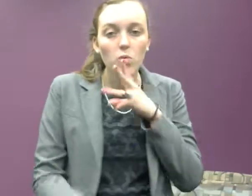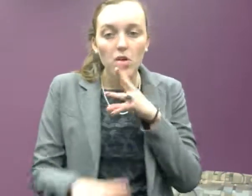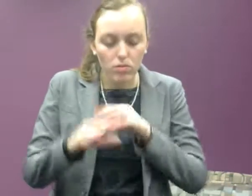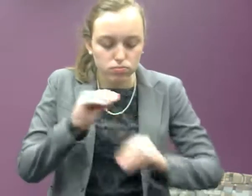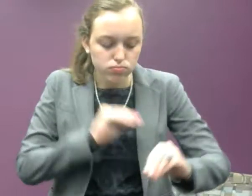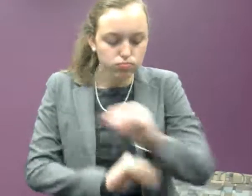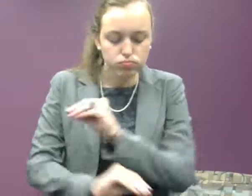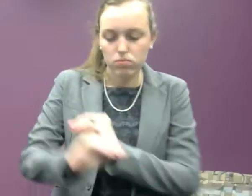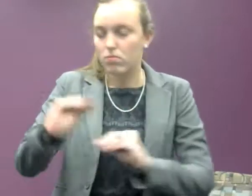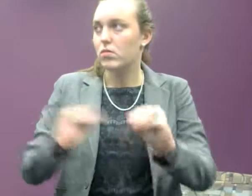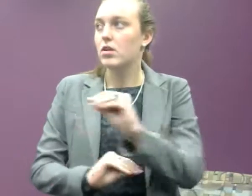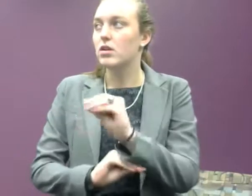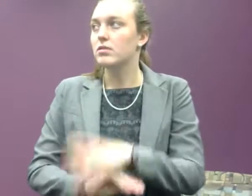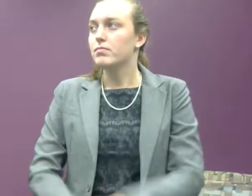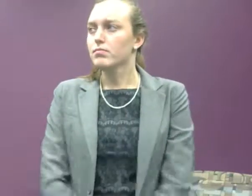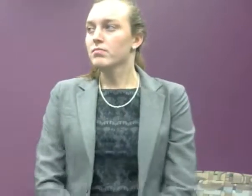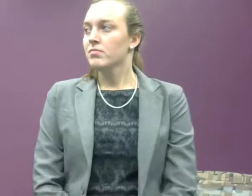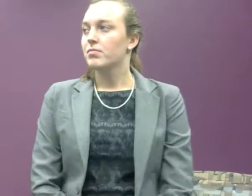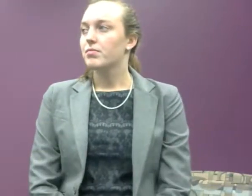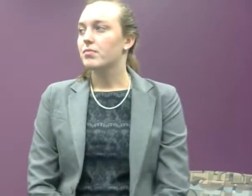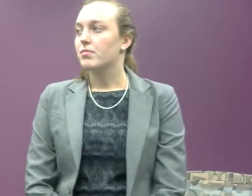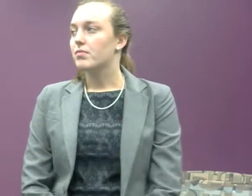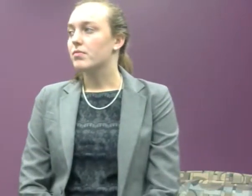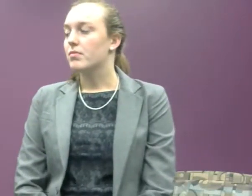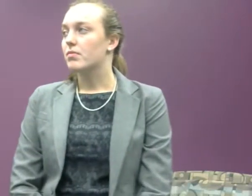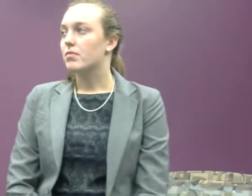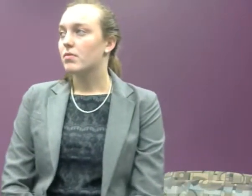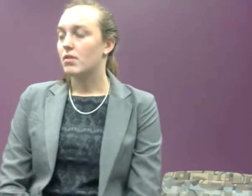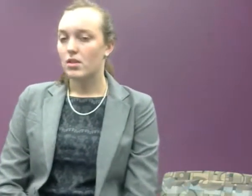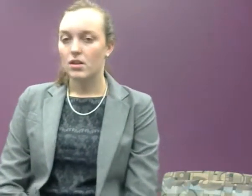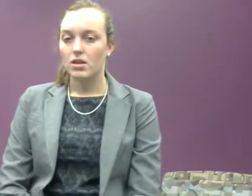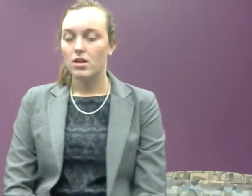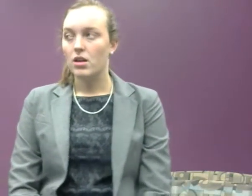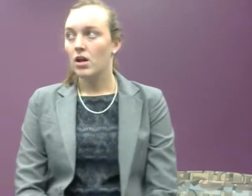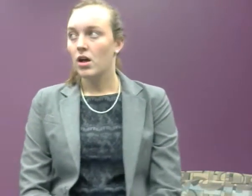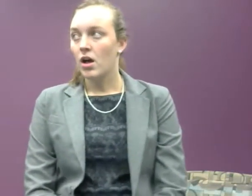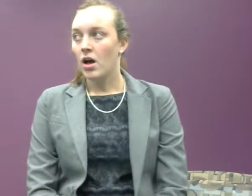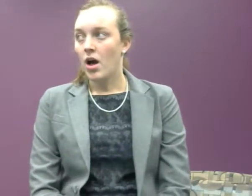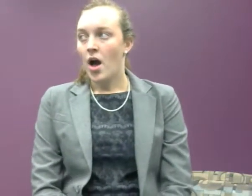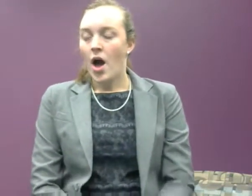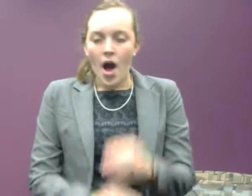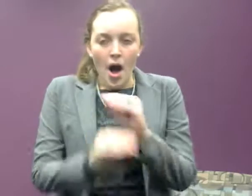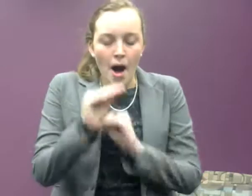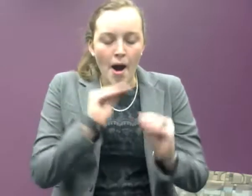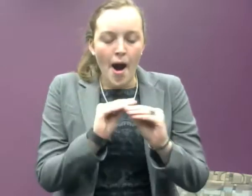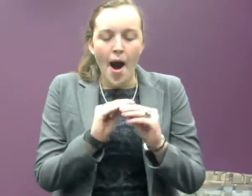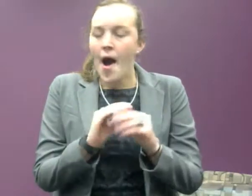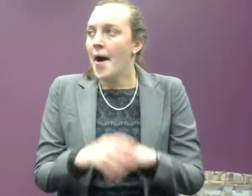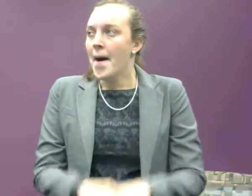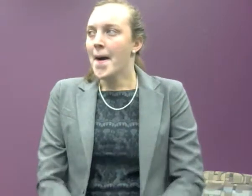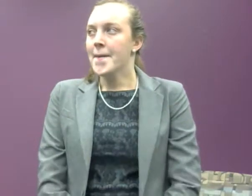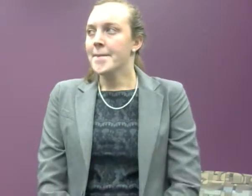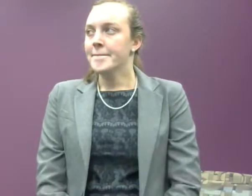arranging itself among the waters. And the movement, or the power of the molecules themselves, keep them moving until they're all